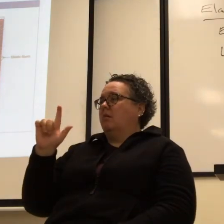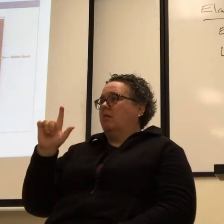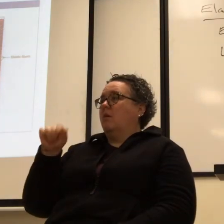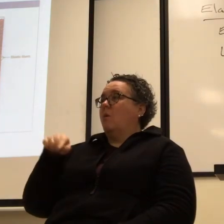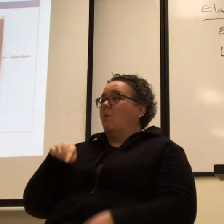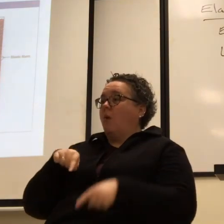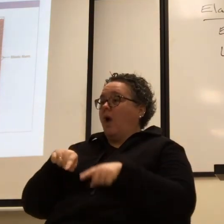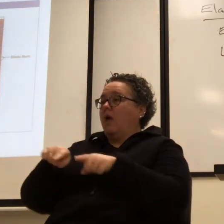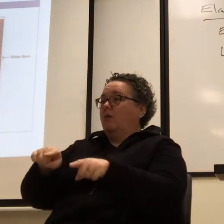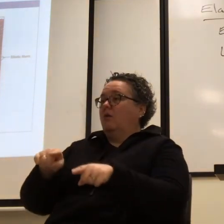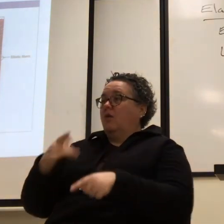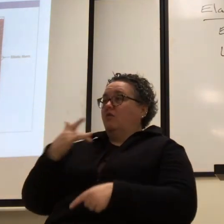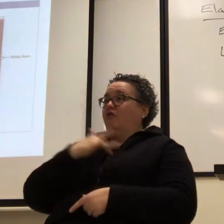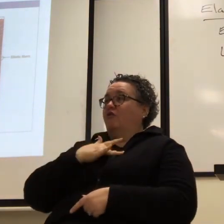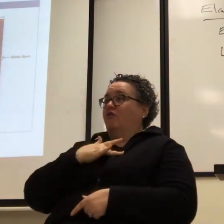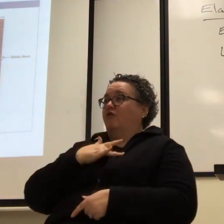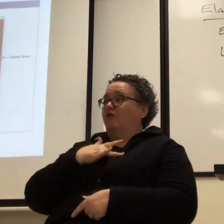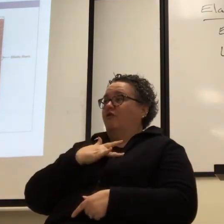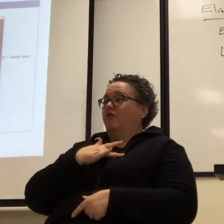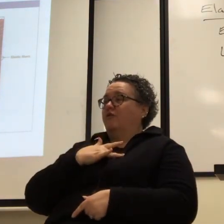While